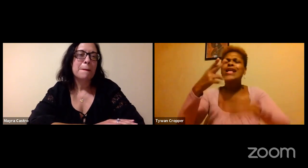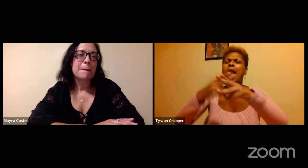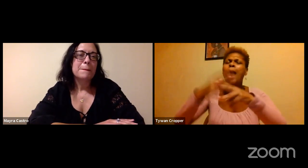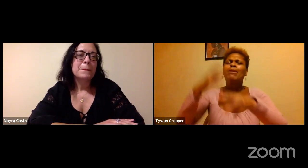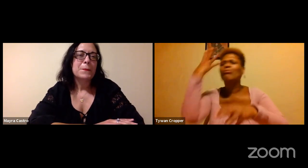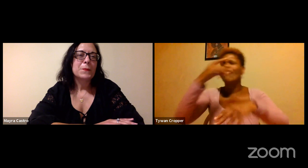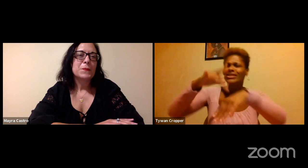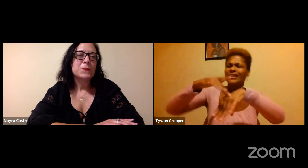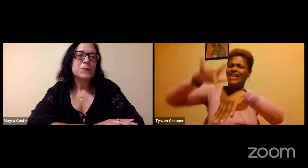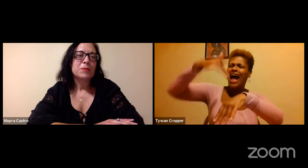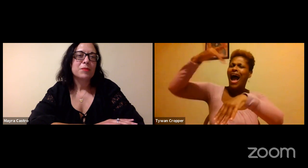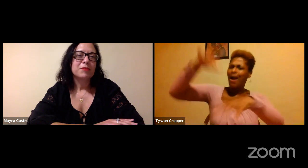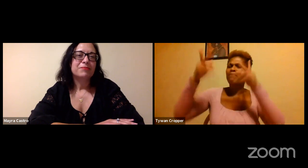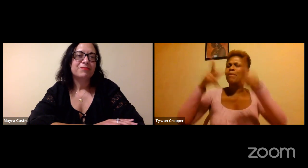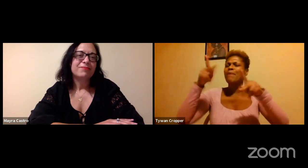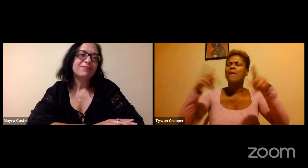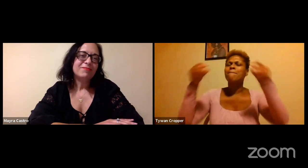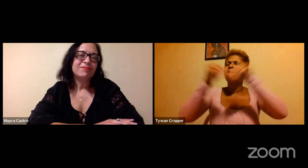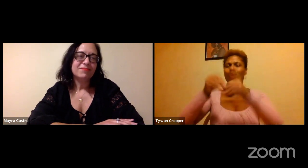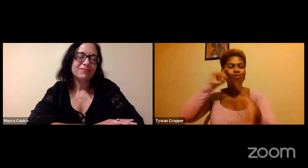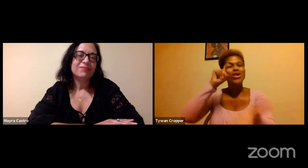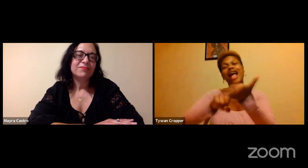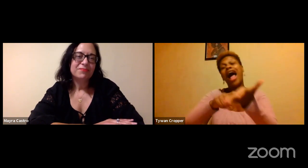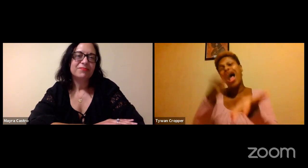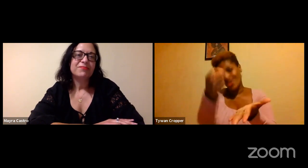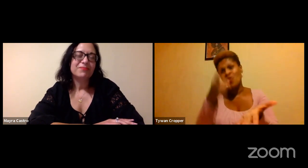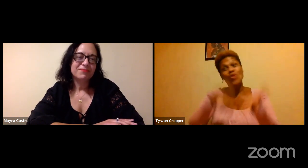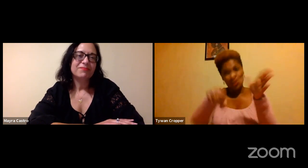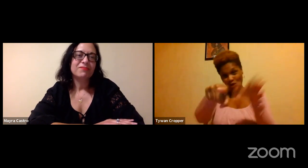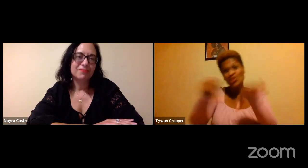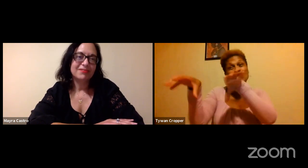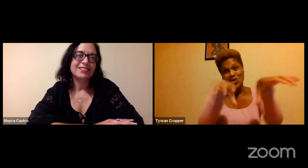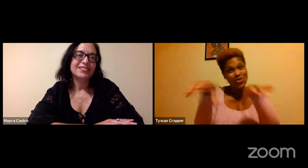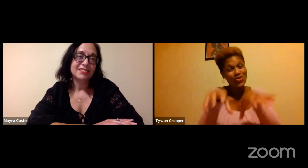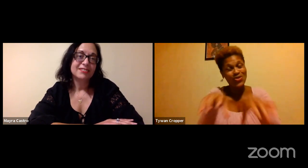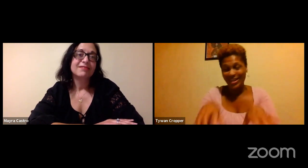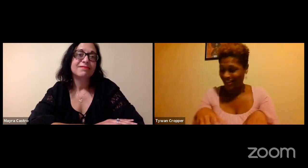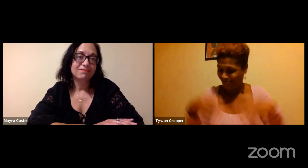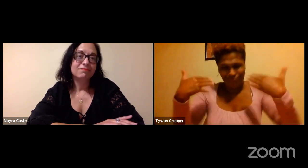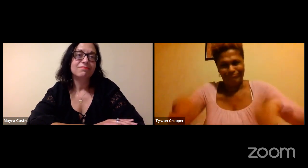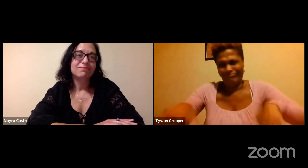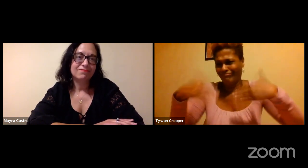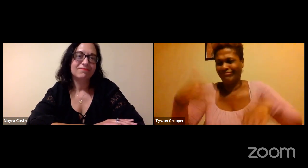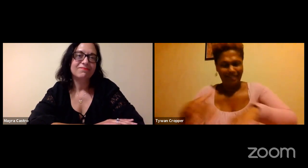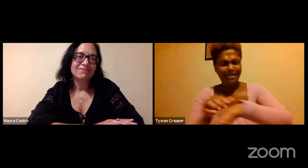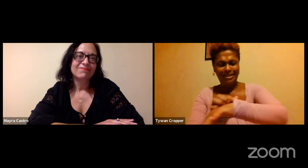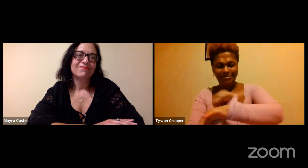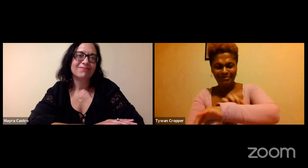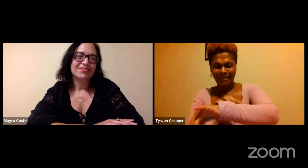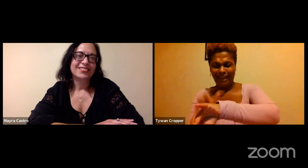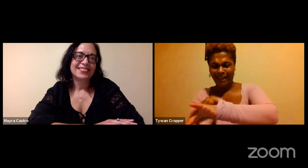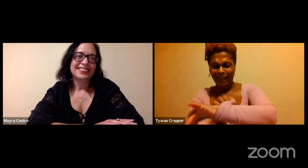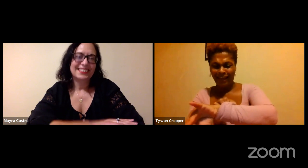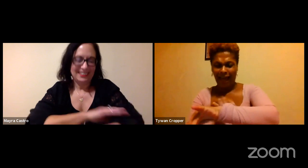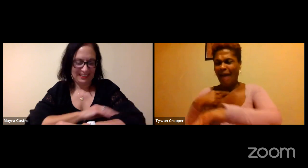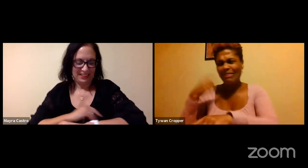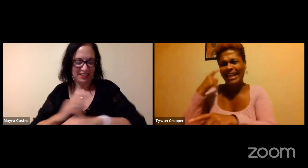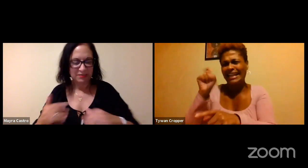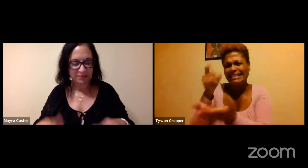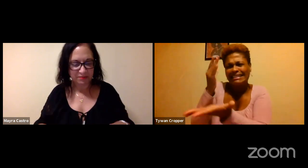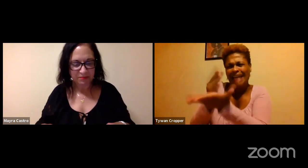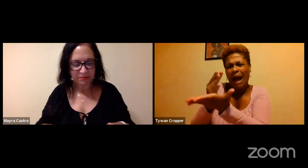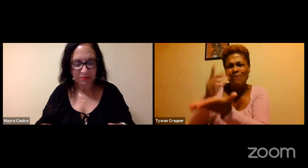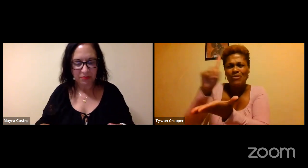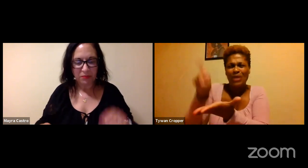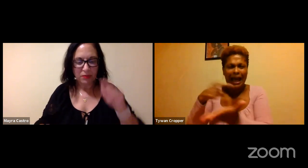Oh, that is good. No wonder you have such a reputation. Wow, because you've been doing quite a few